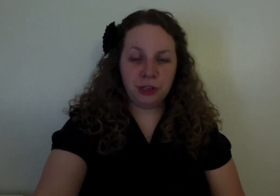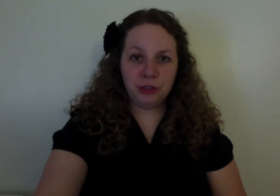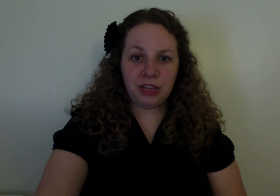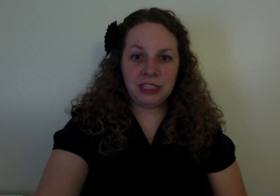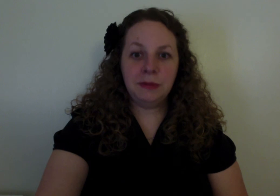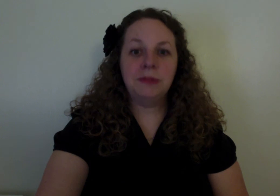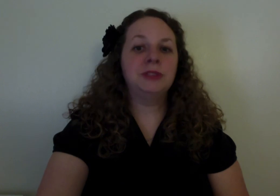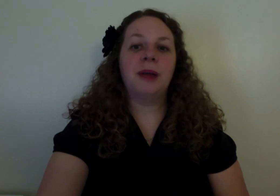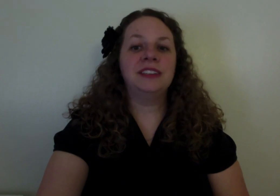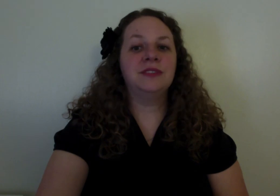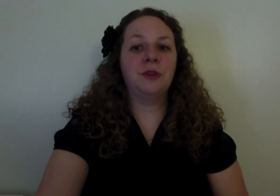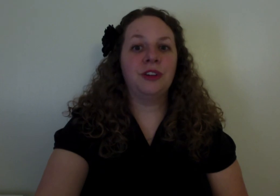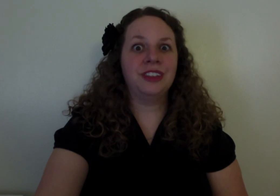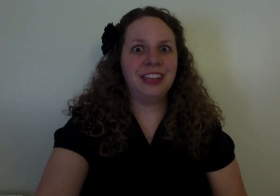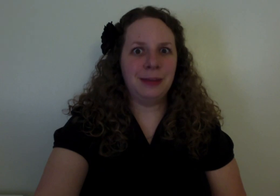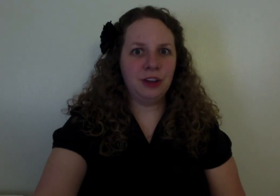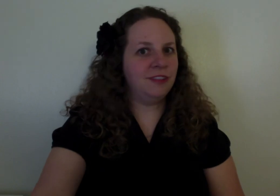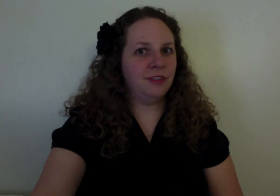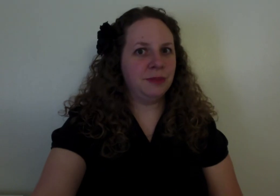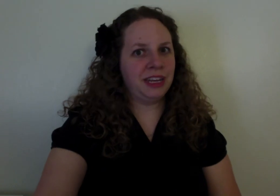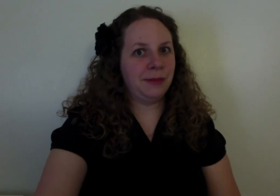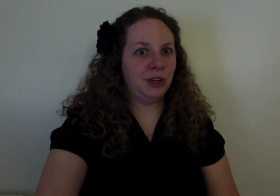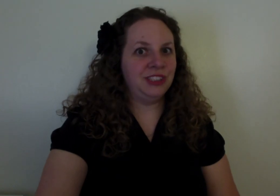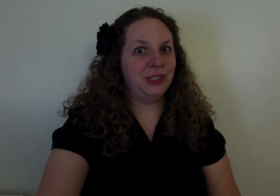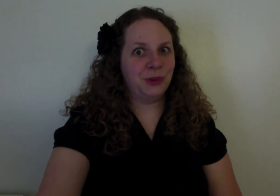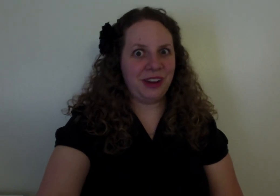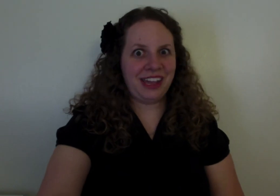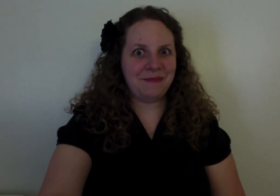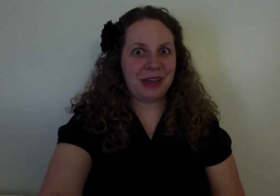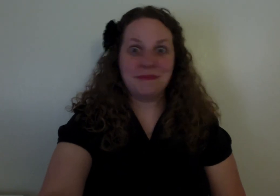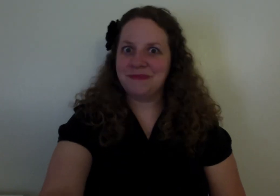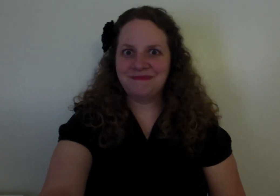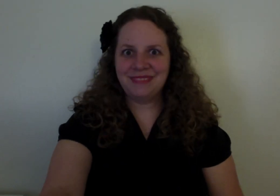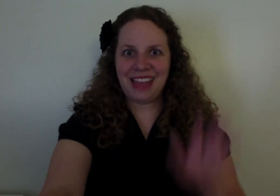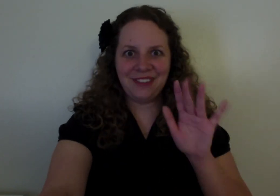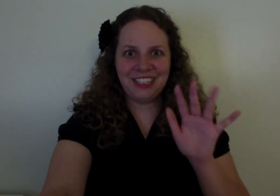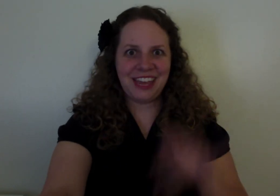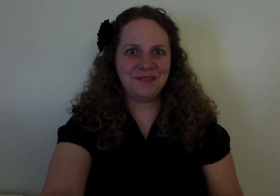that to be able to practice for the neighborhood, for the My Neighborhood story coming up. Have a good day.